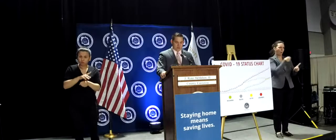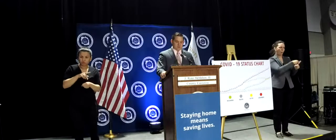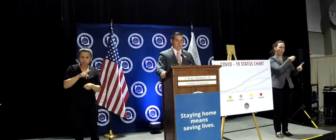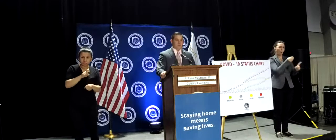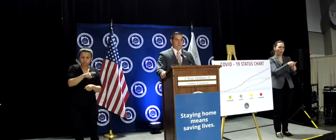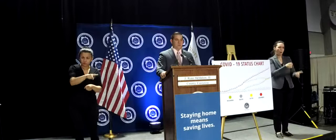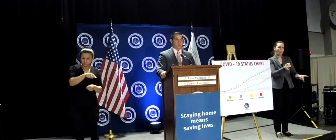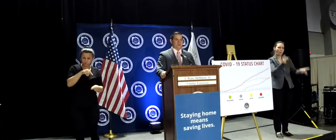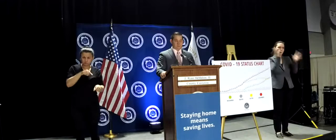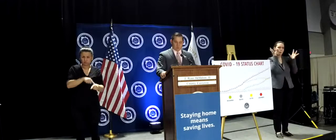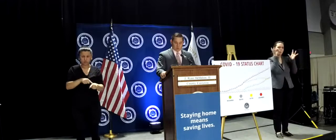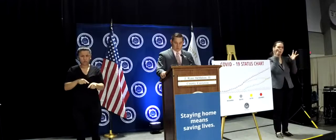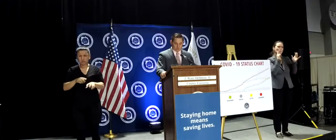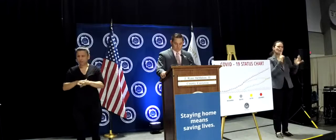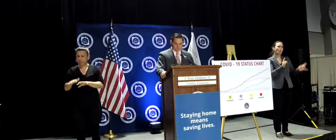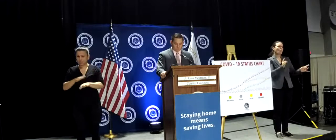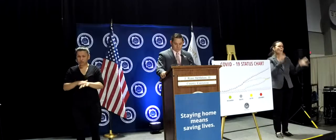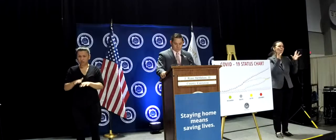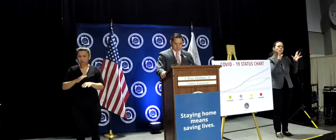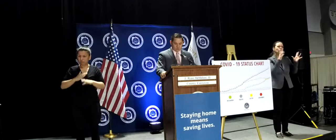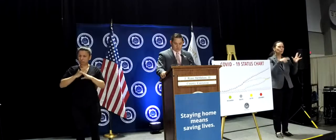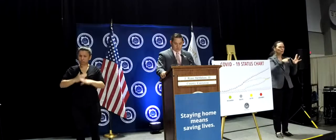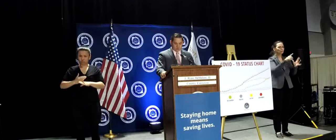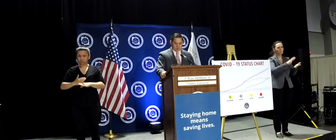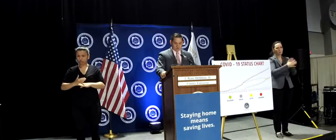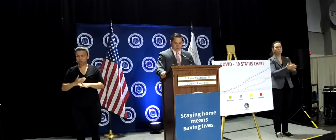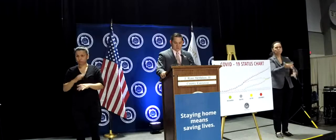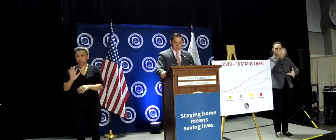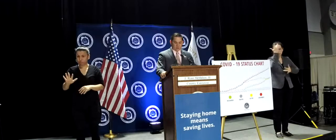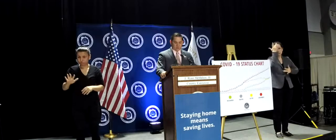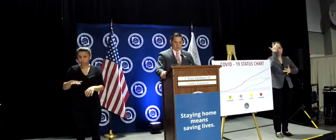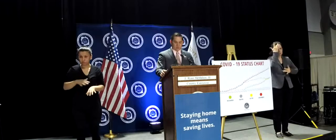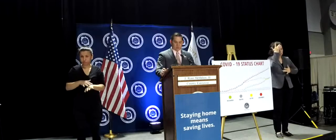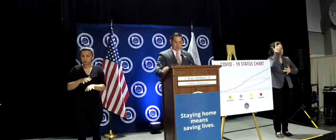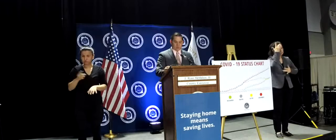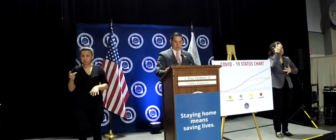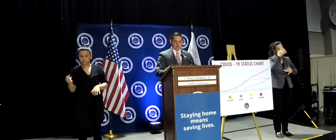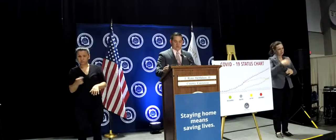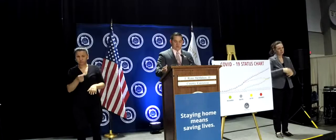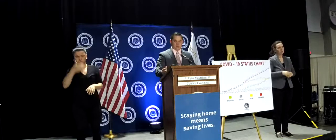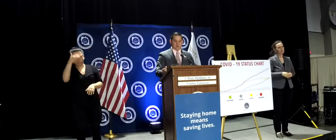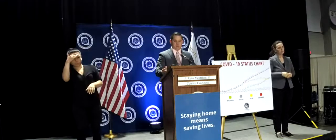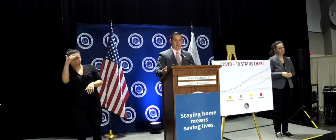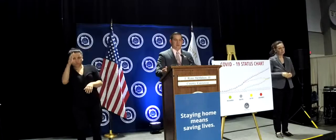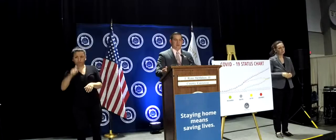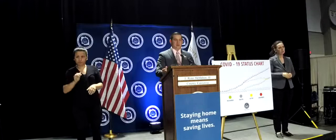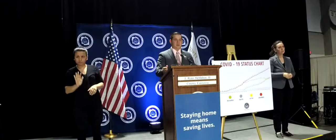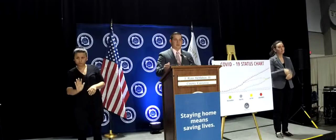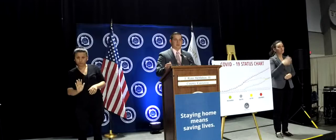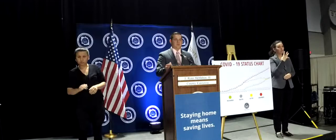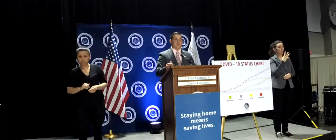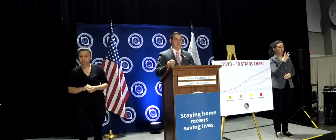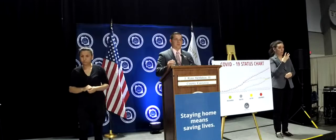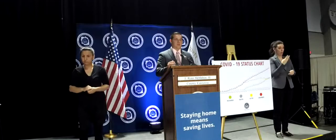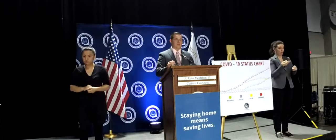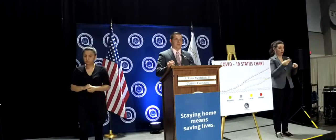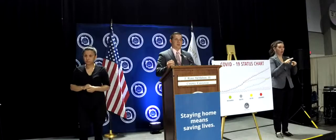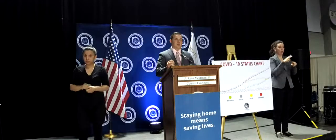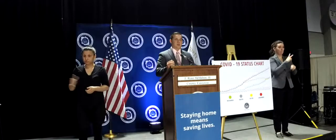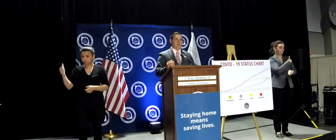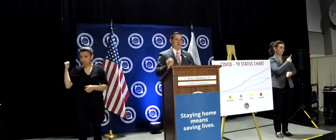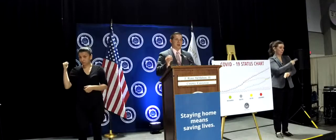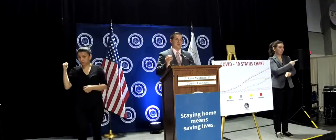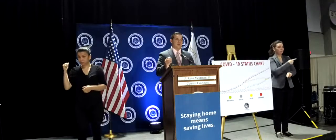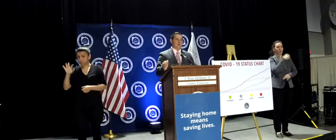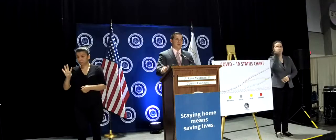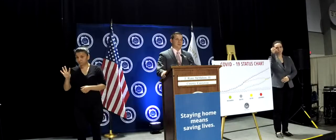it impacts people, it impacts them quickly. This is 4 more patients since yesterday, but again, from a percentage